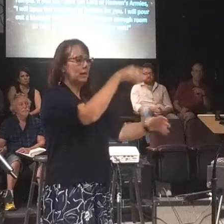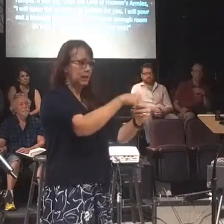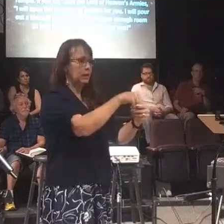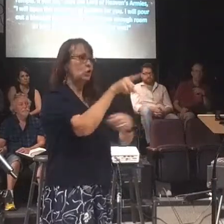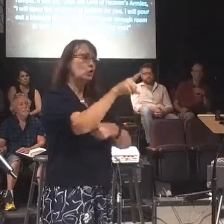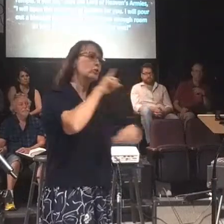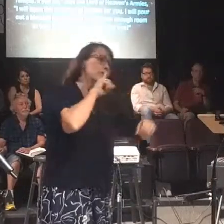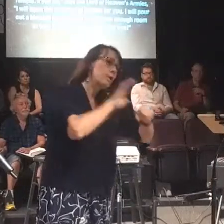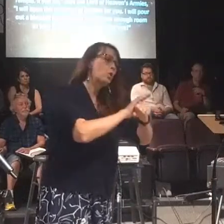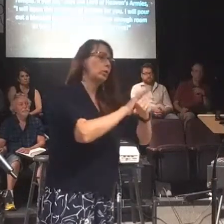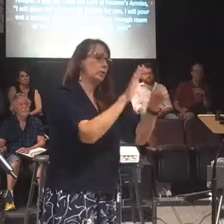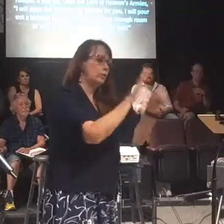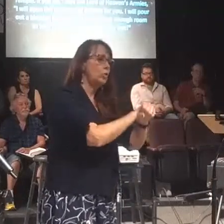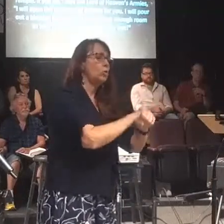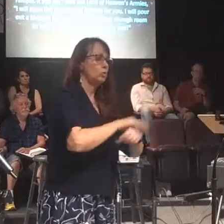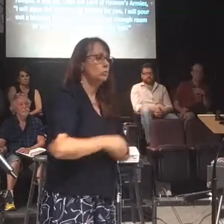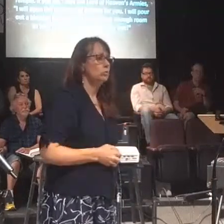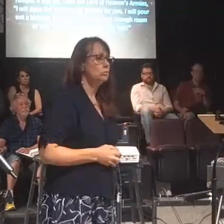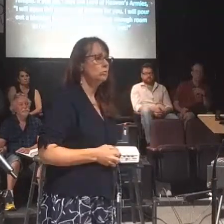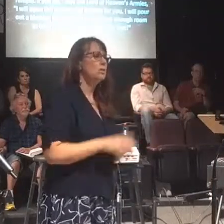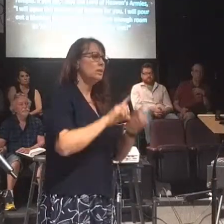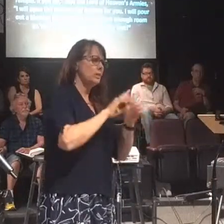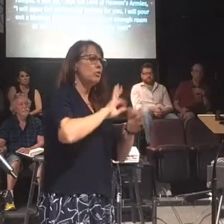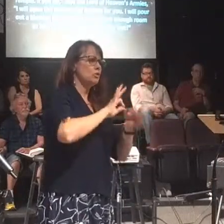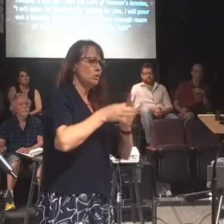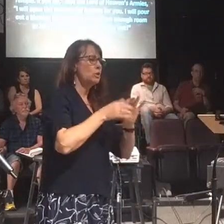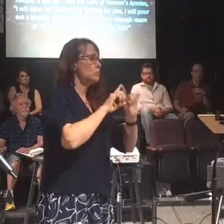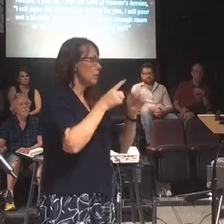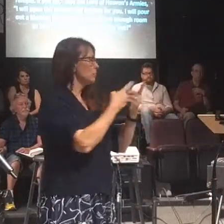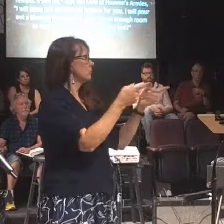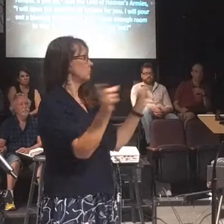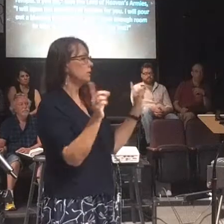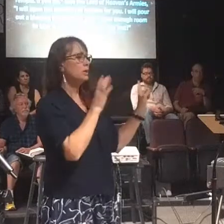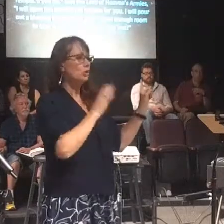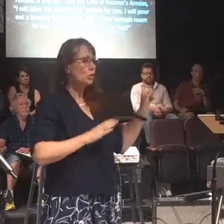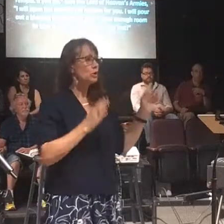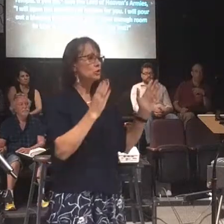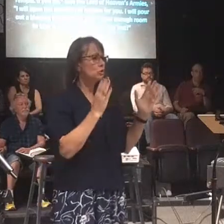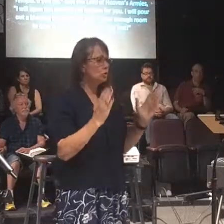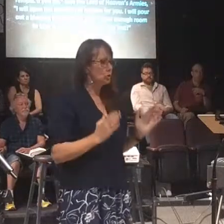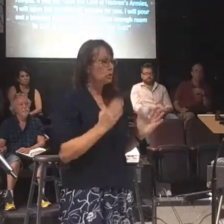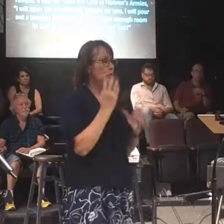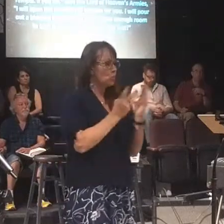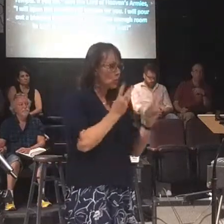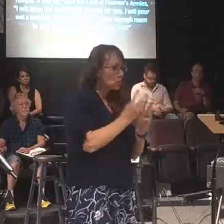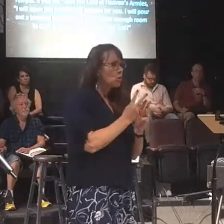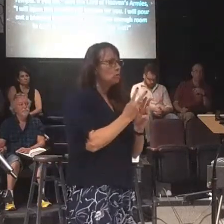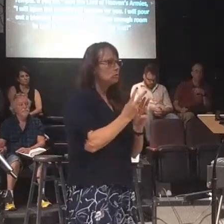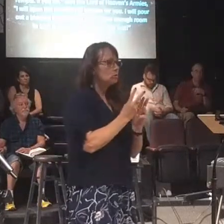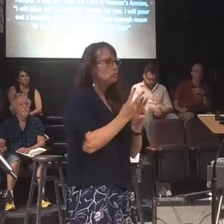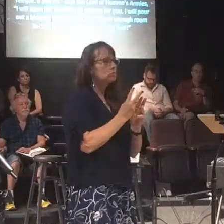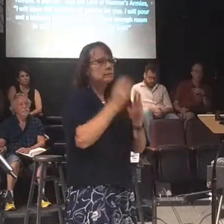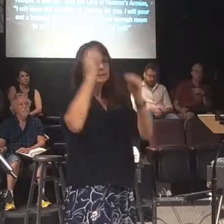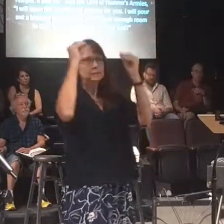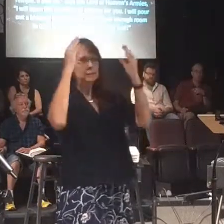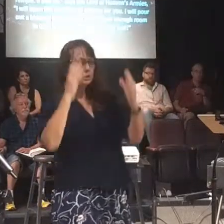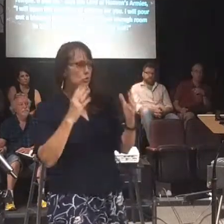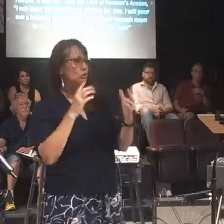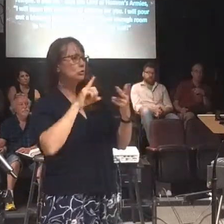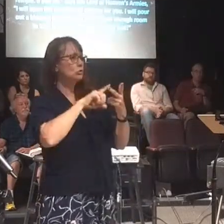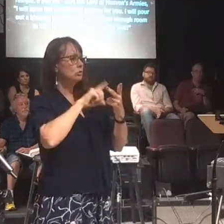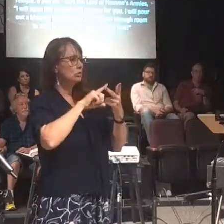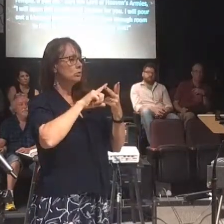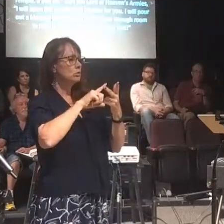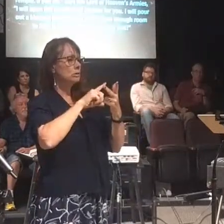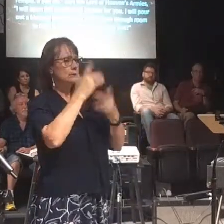And there's different interpretations of that, but what everybody in the Christian world, teachers, scholars agree on is that 10% is